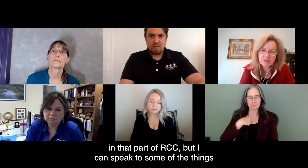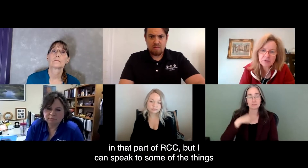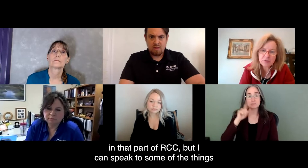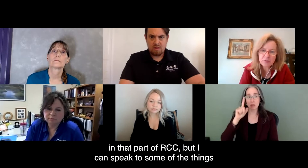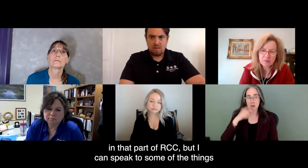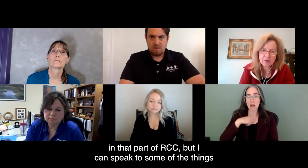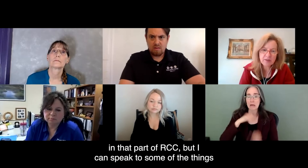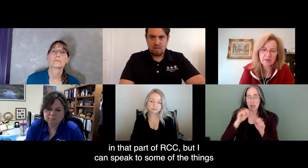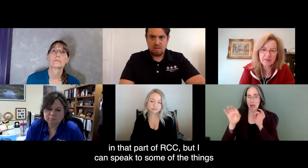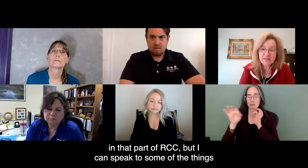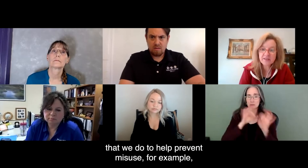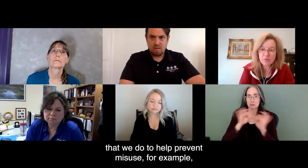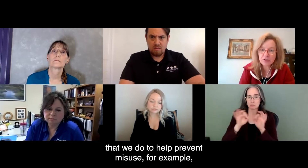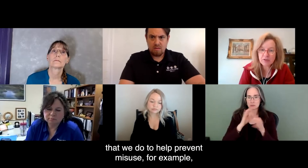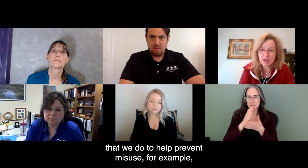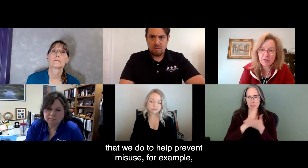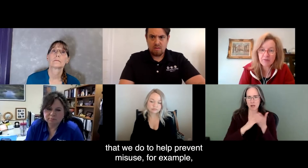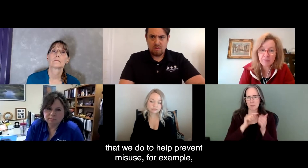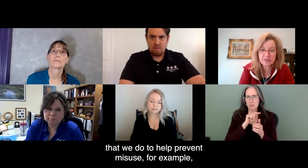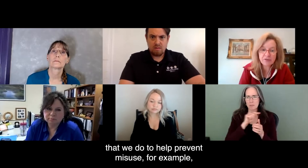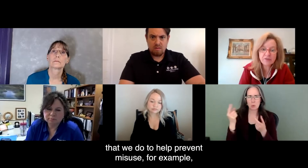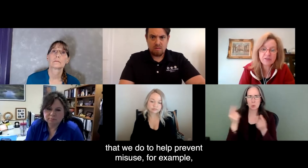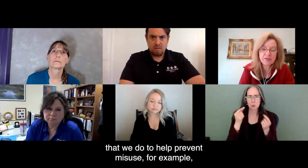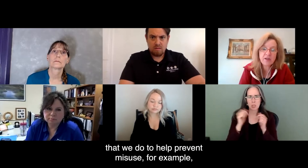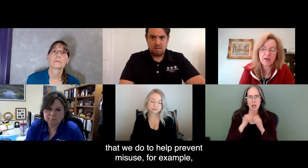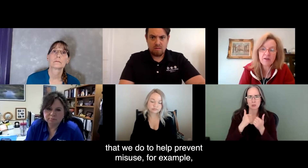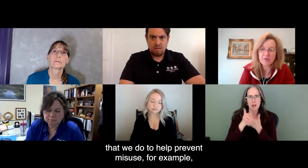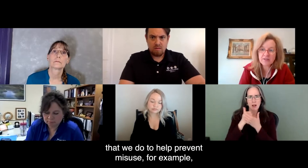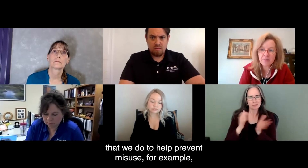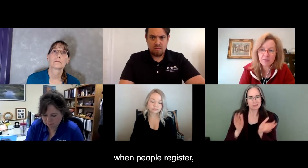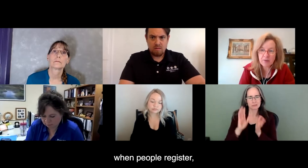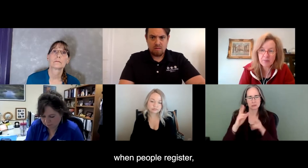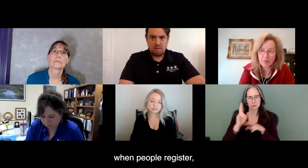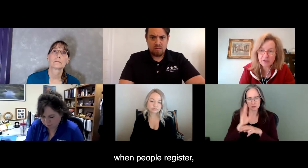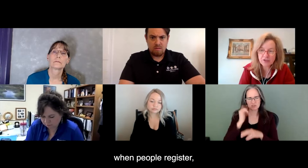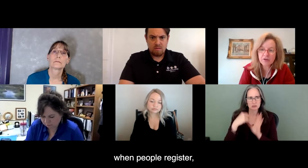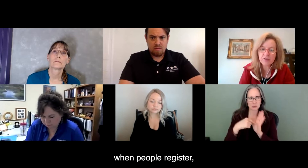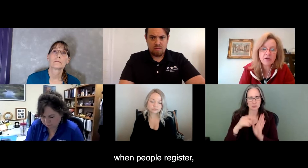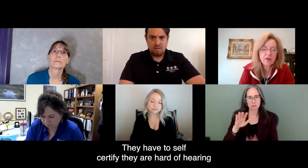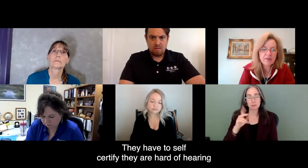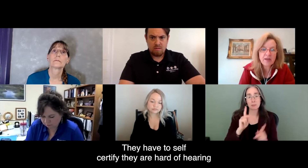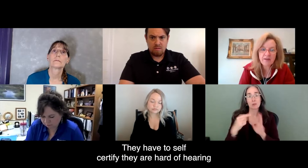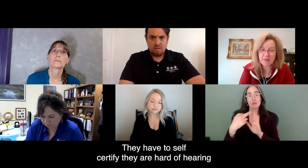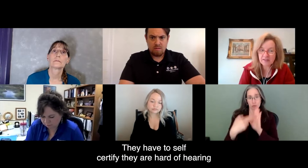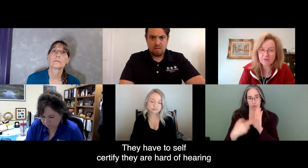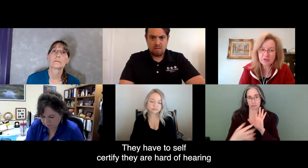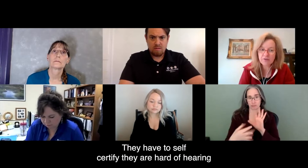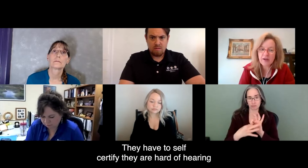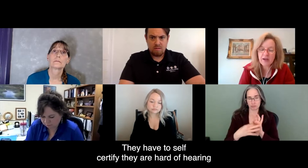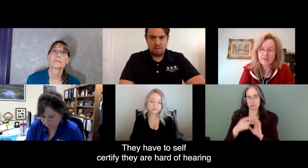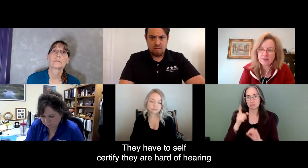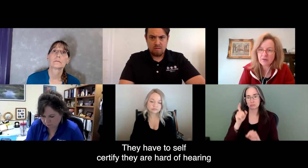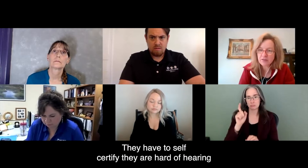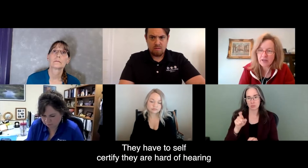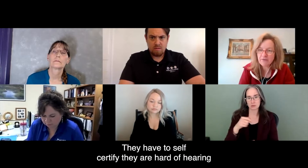speak to some of the things that we do to help prevent misuse. For example, when people register, they